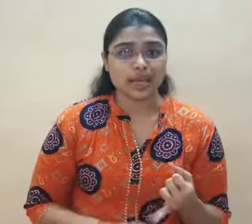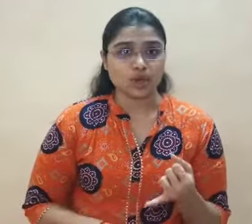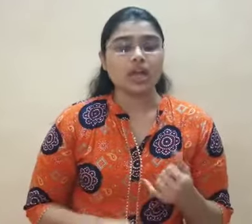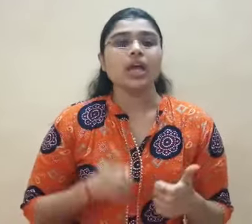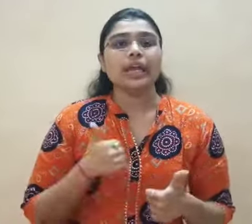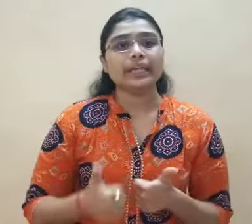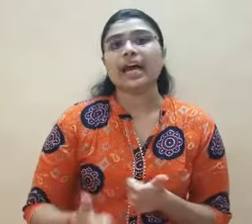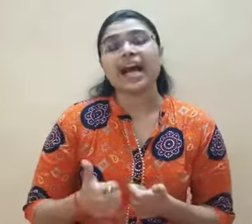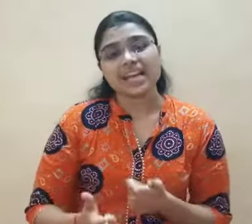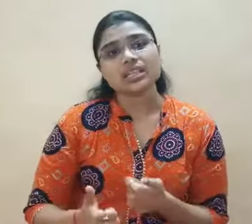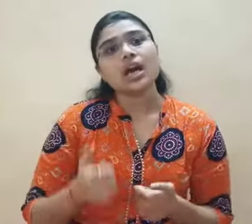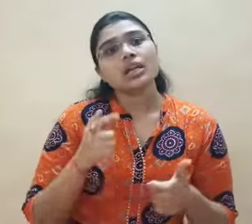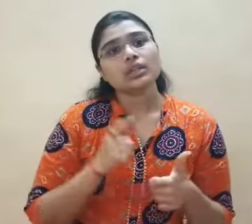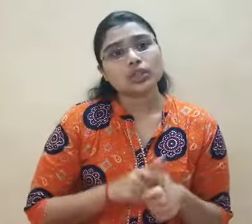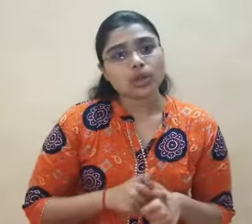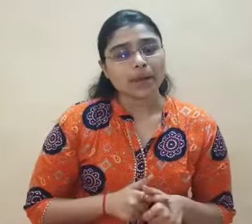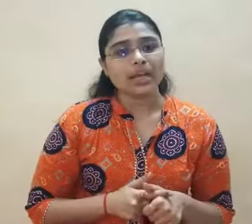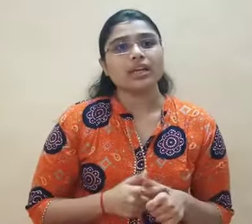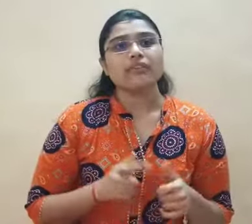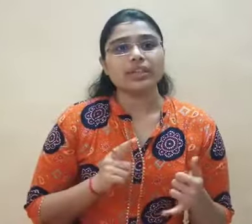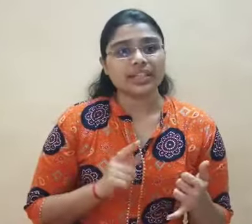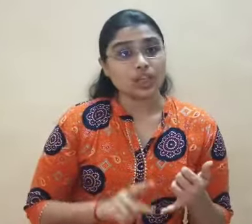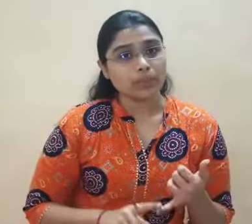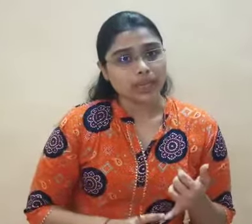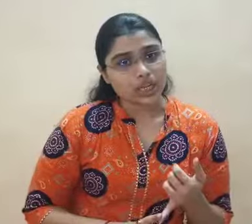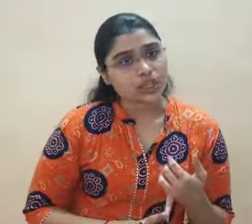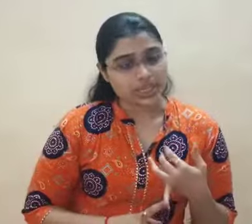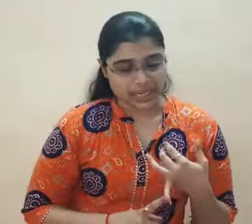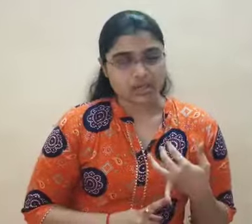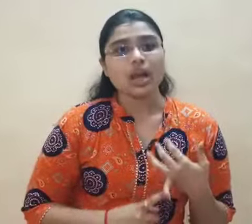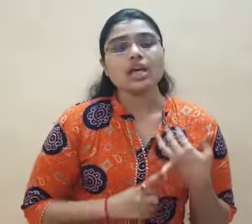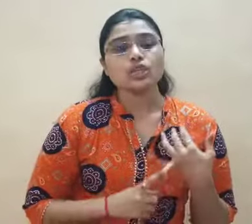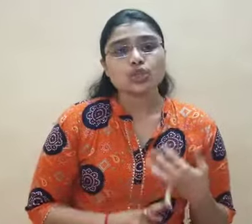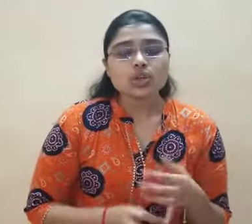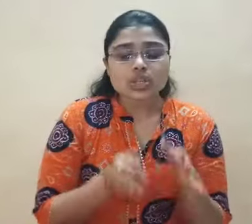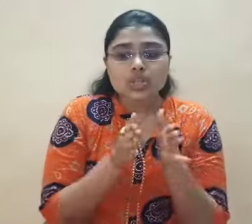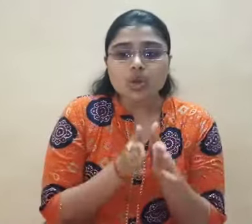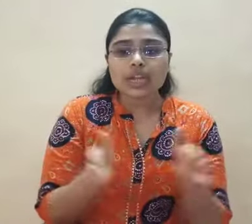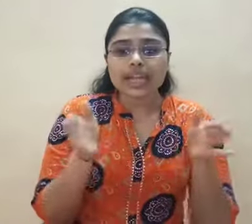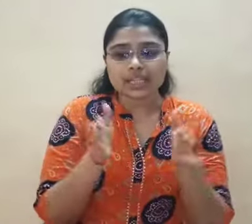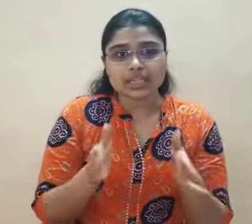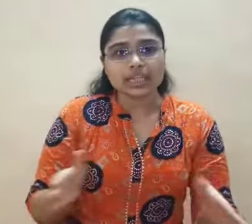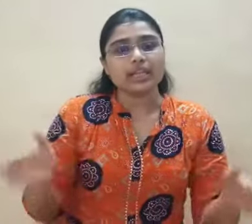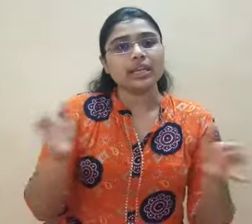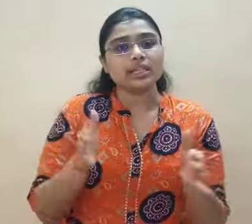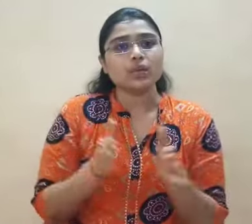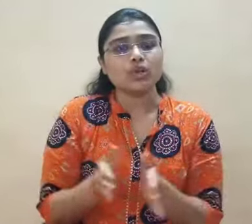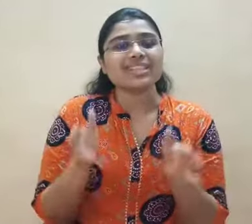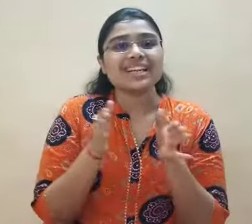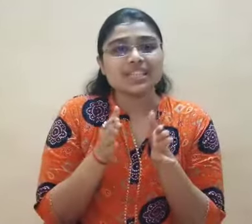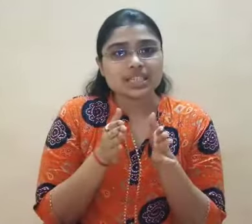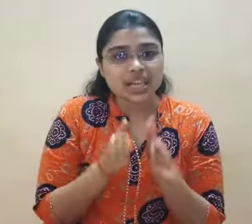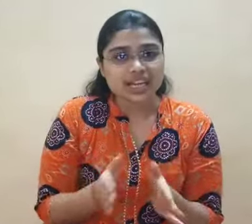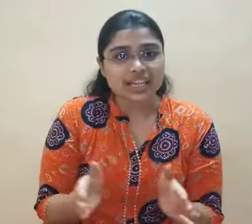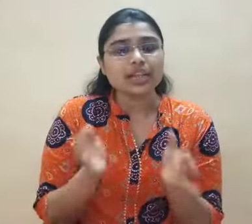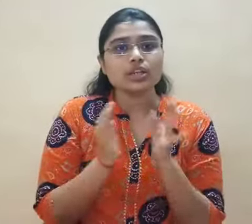all. India has took part in the telecommunication sector. So slowly and steadily the India was starting to